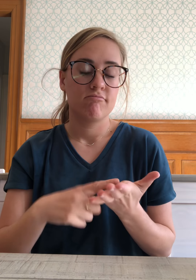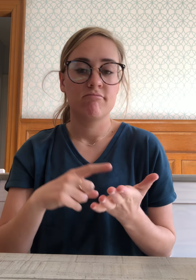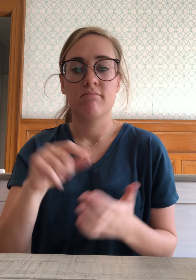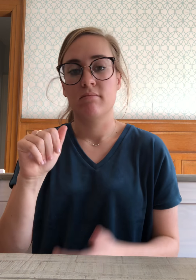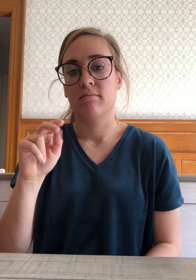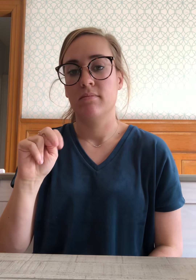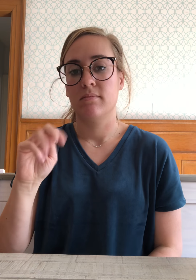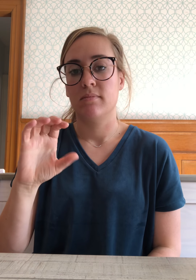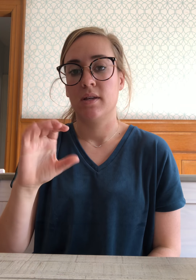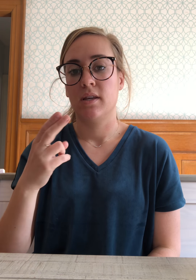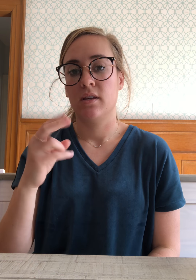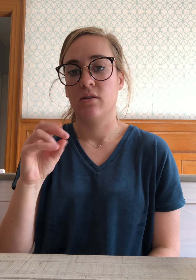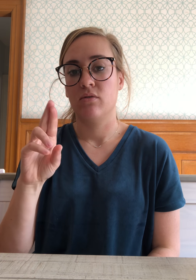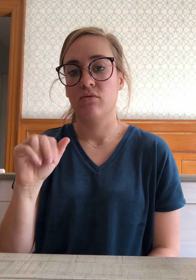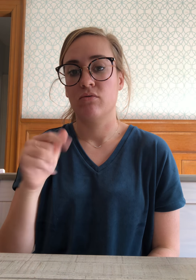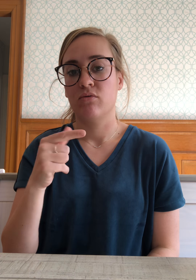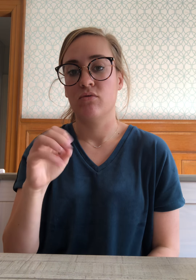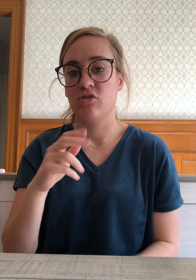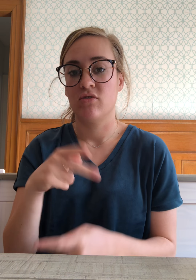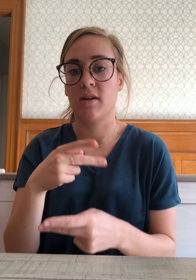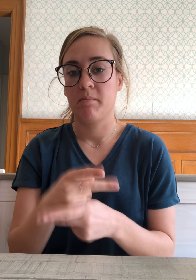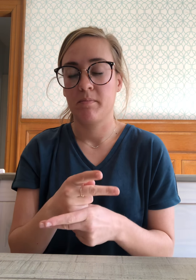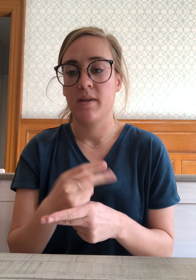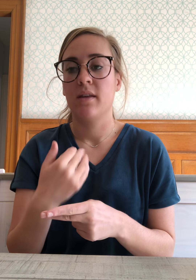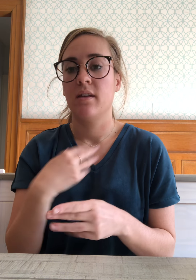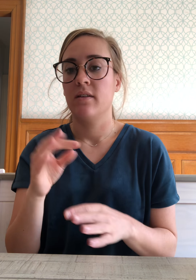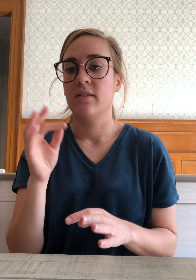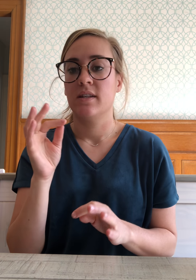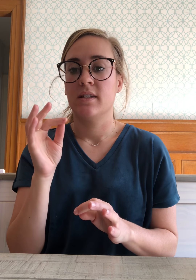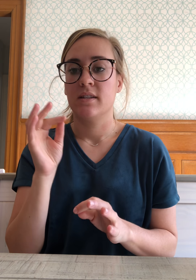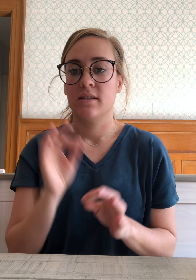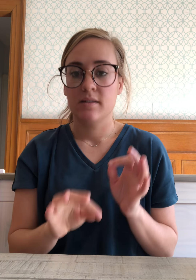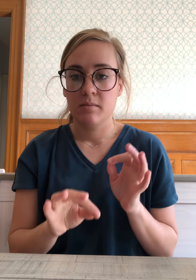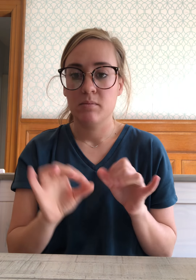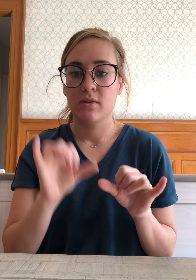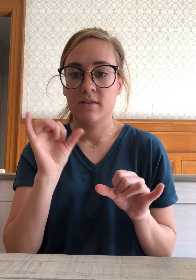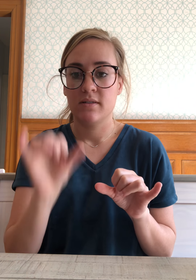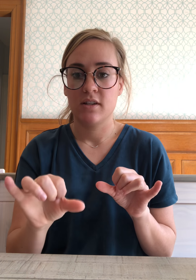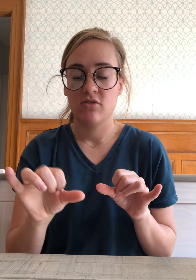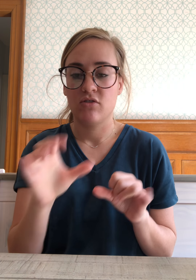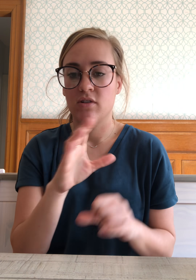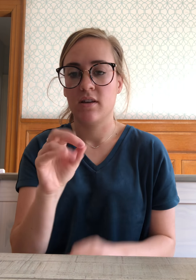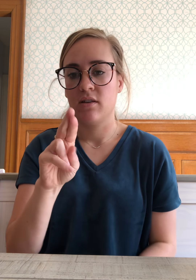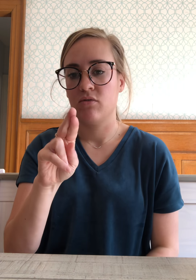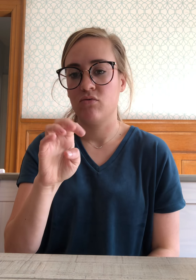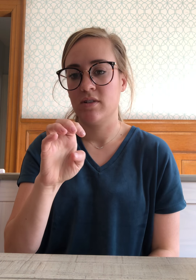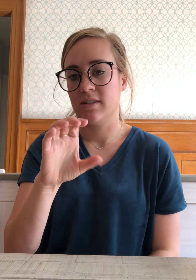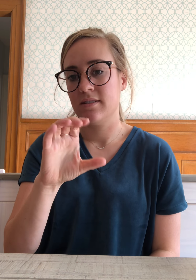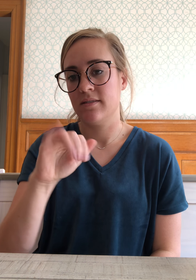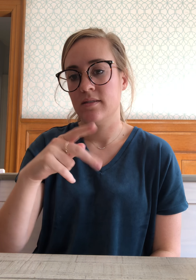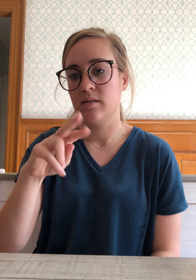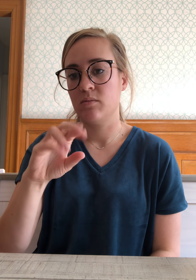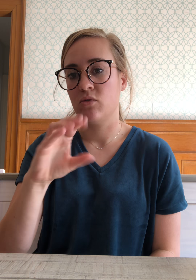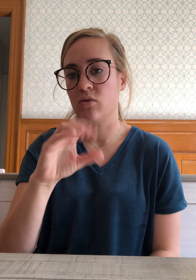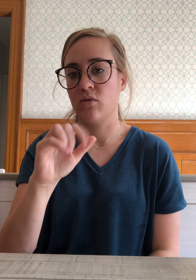and reciprocal. In simple anchorage, the anchored tooth is allowed to tip. In